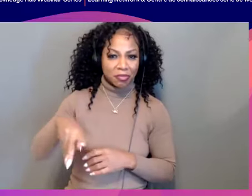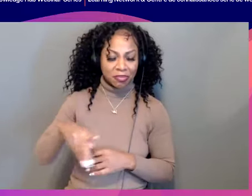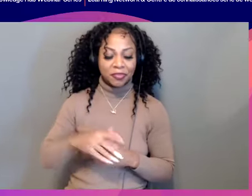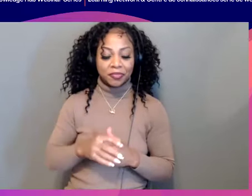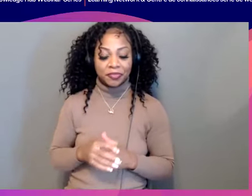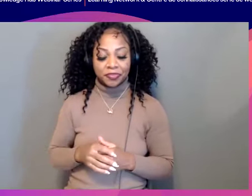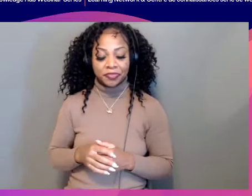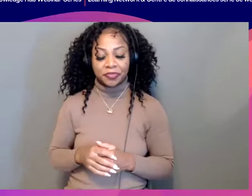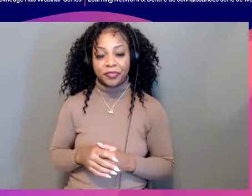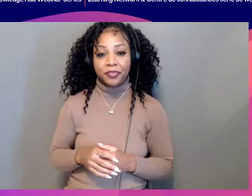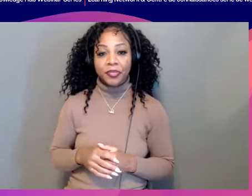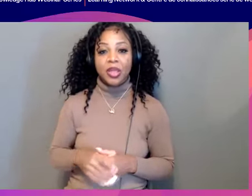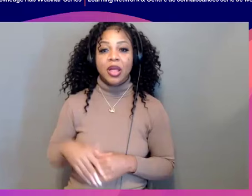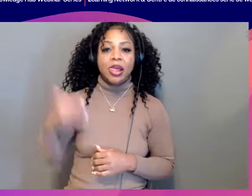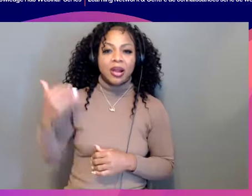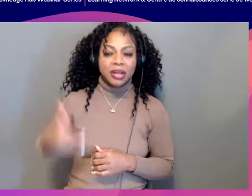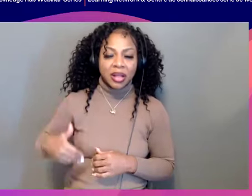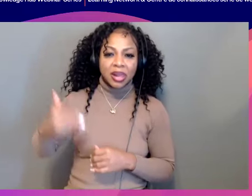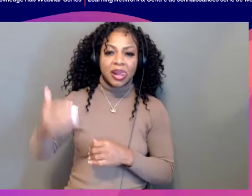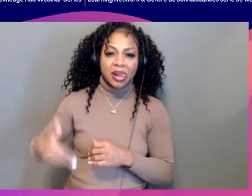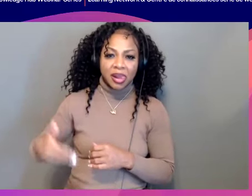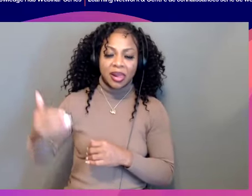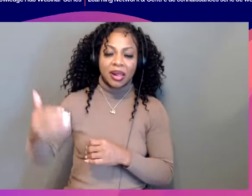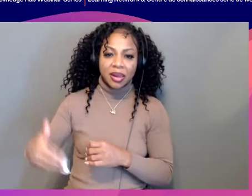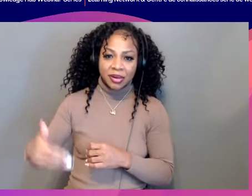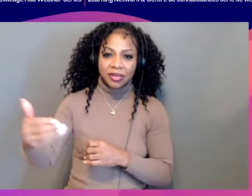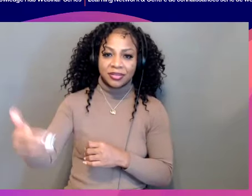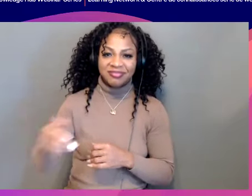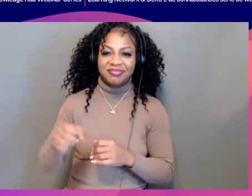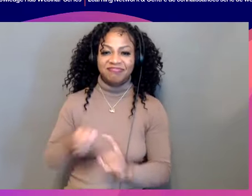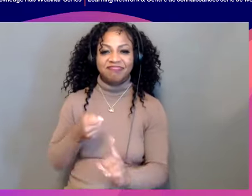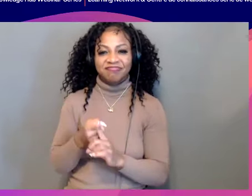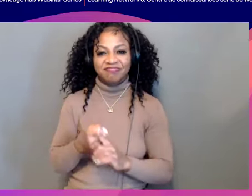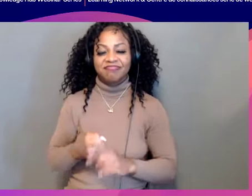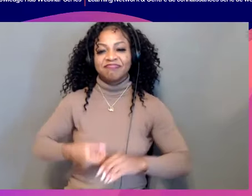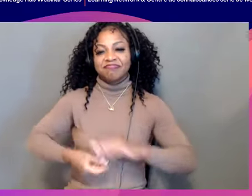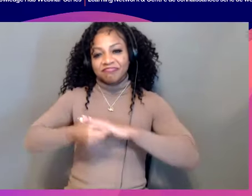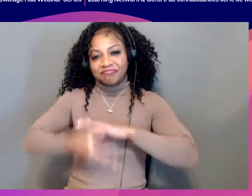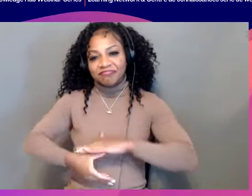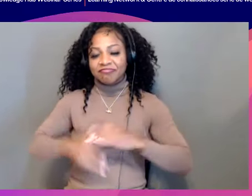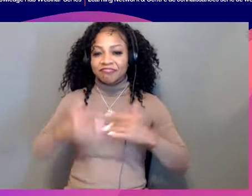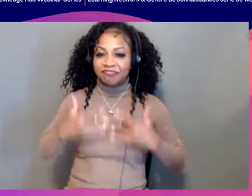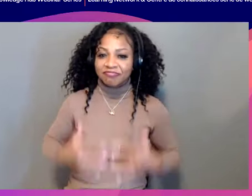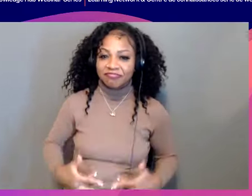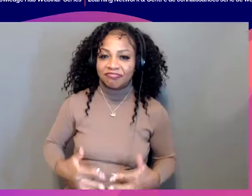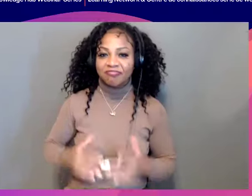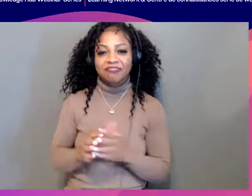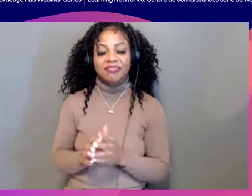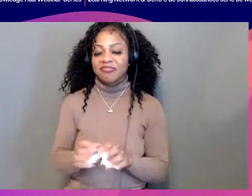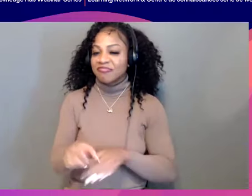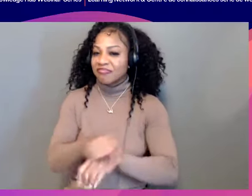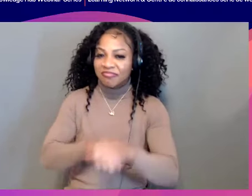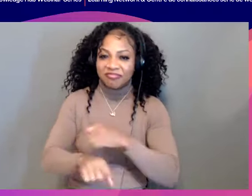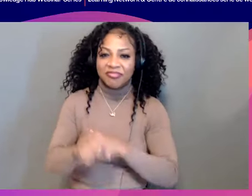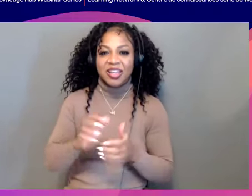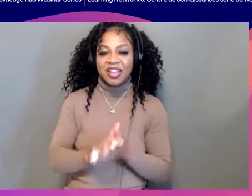The impacts of repeated microaggressions include emotional distress, lower job satisfaction, decreased productivity, and